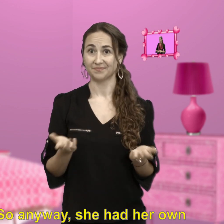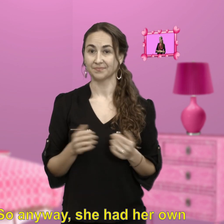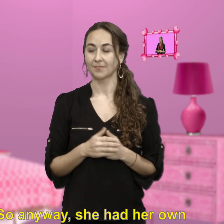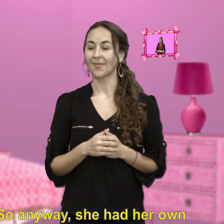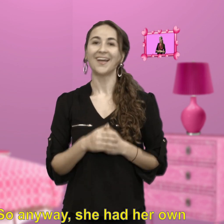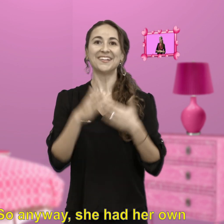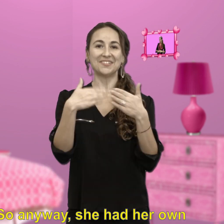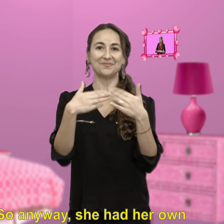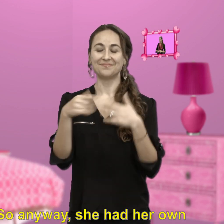So anyway,